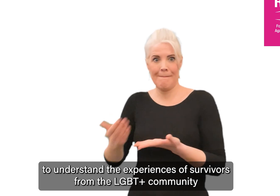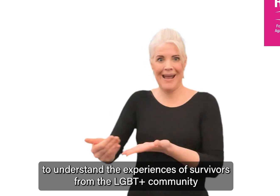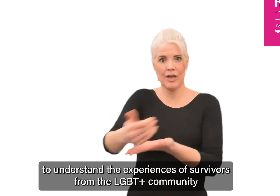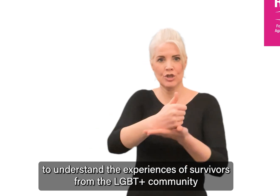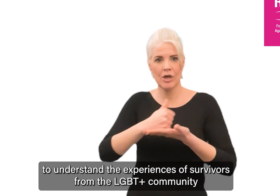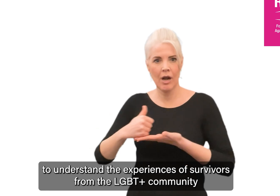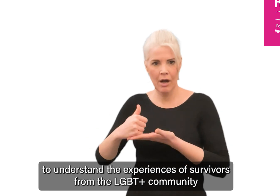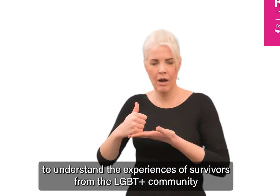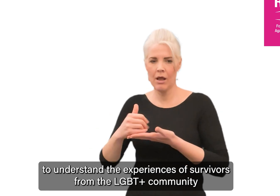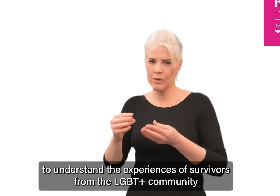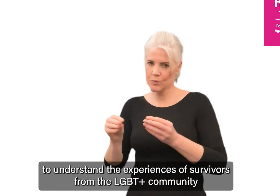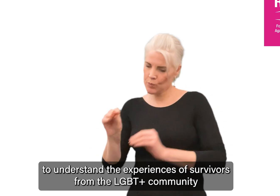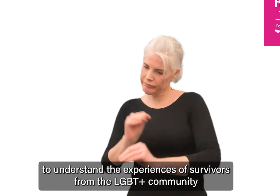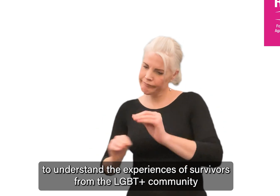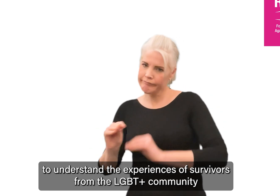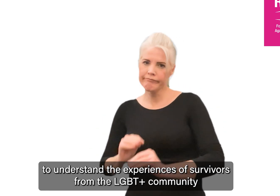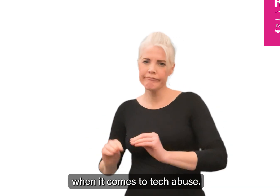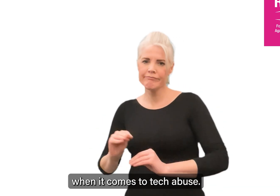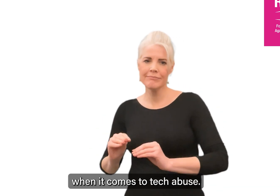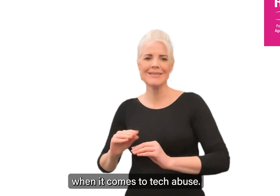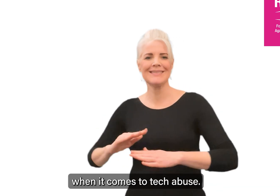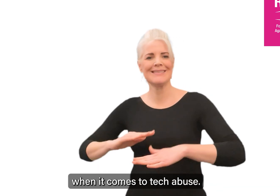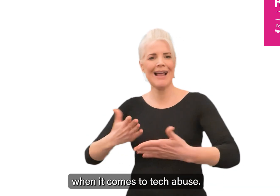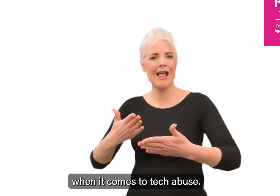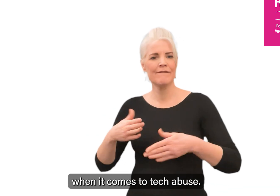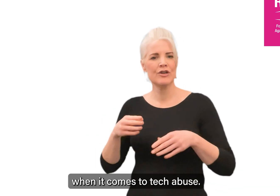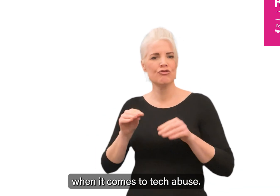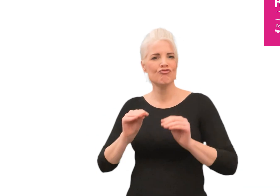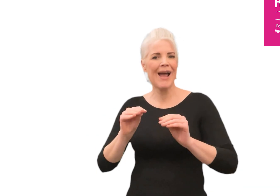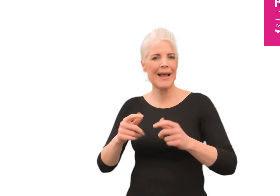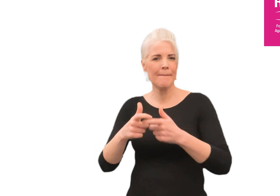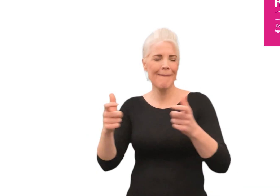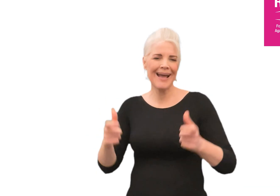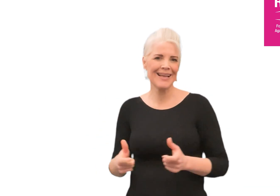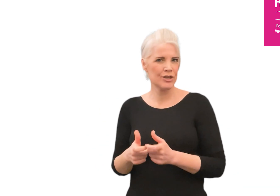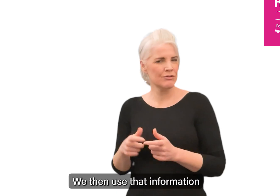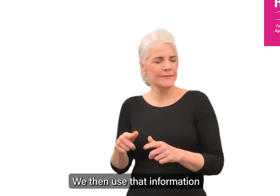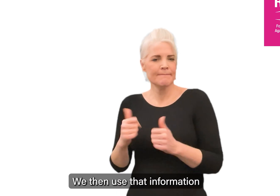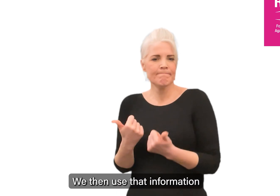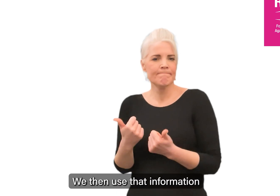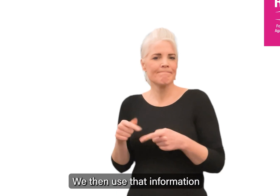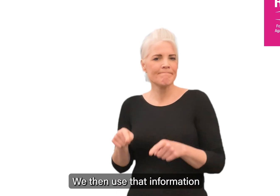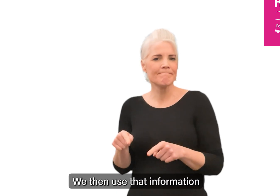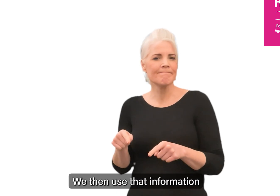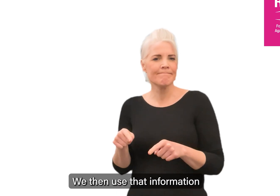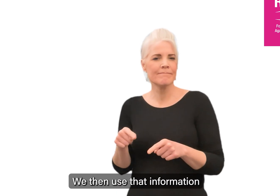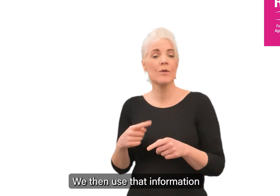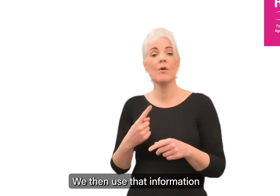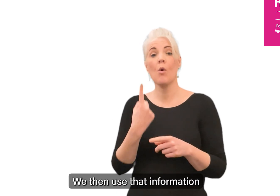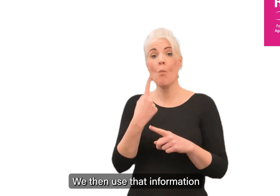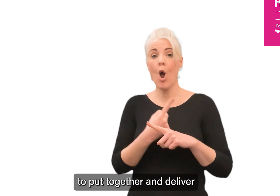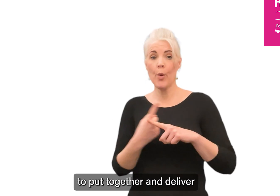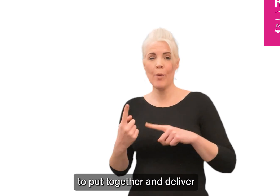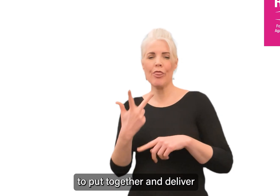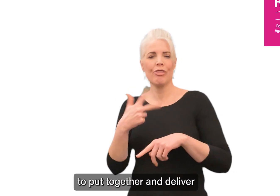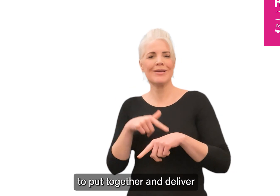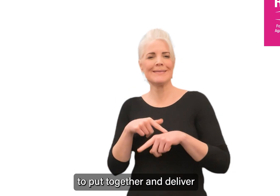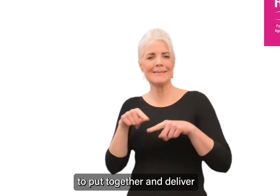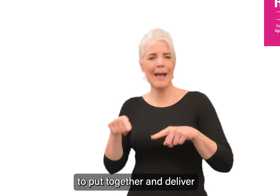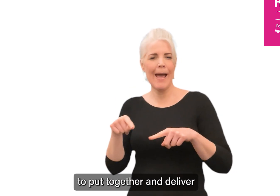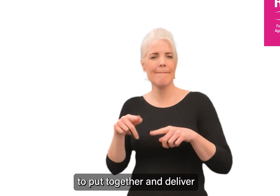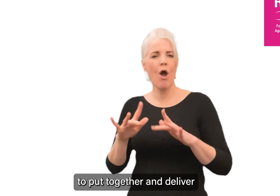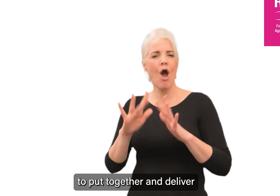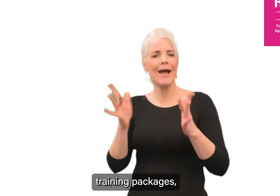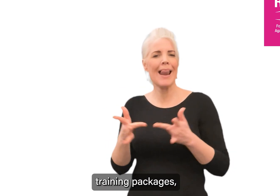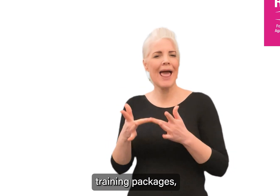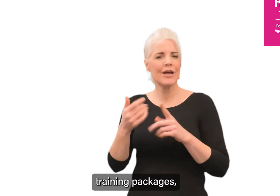from the LGBT plus community when it comes to tech abuse. We then use that information to put